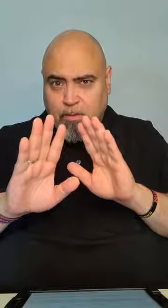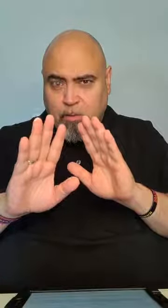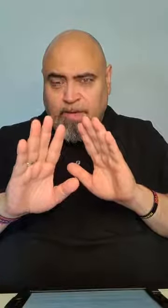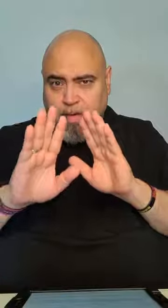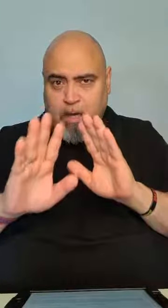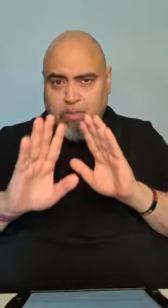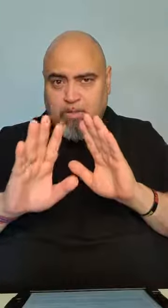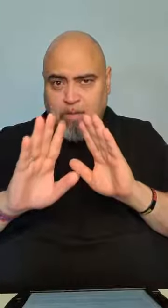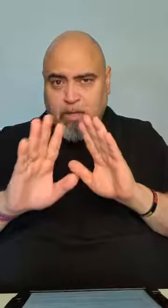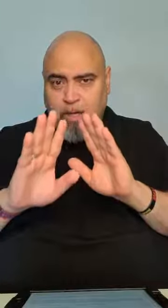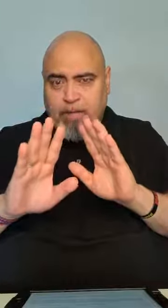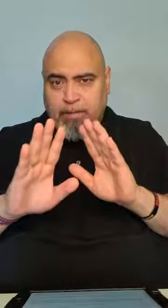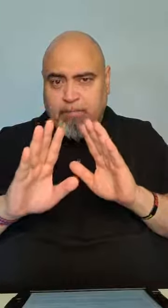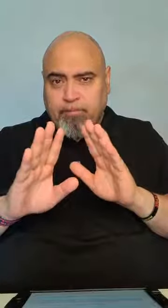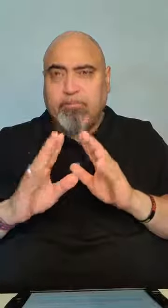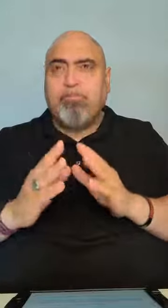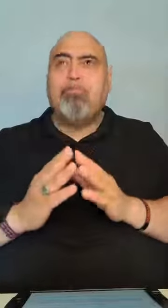when it comes to God.